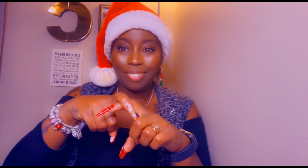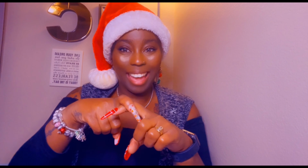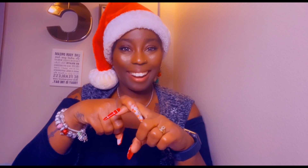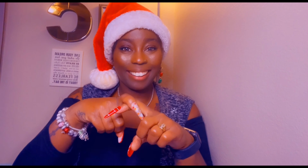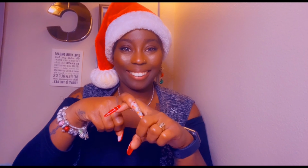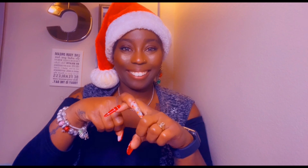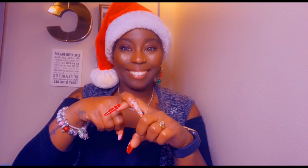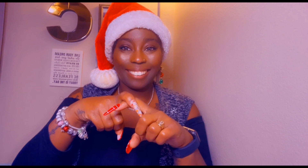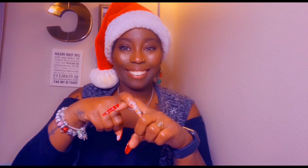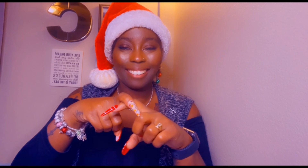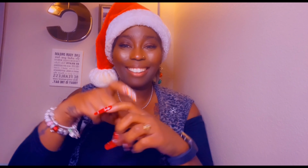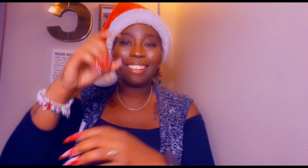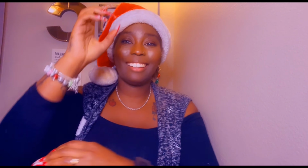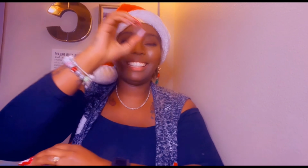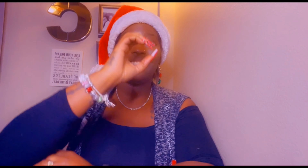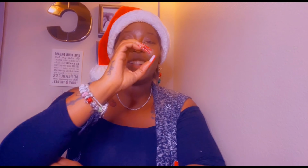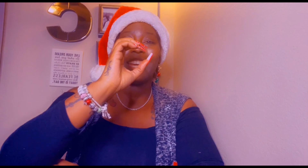Got it? Let's do it again.